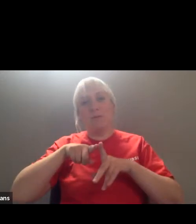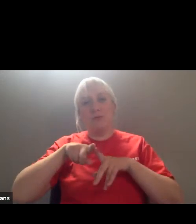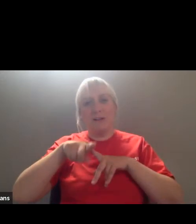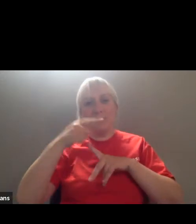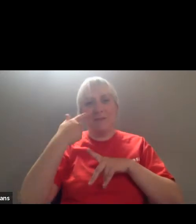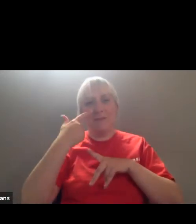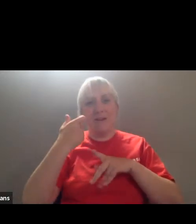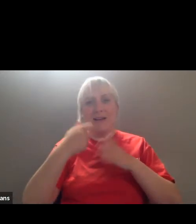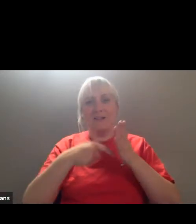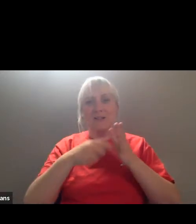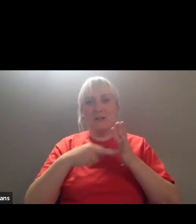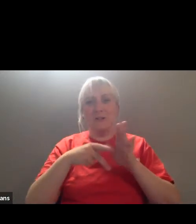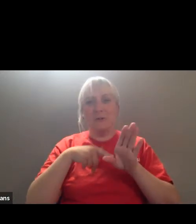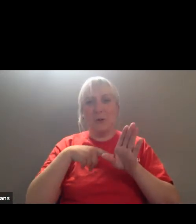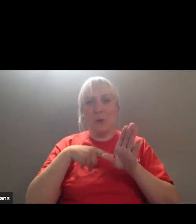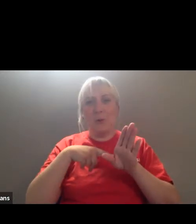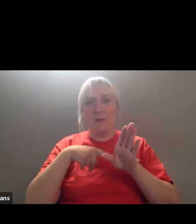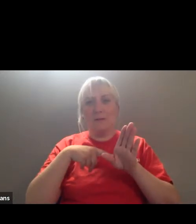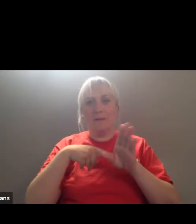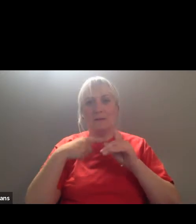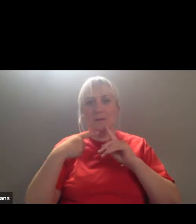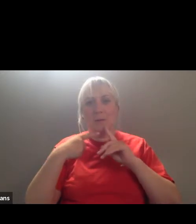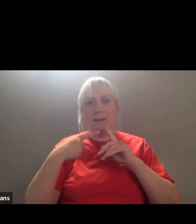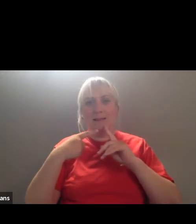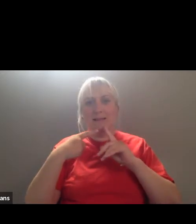Cox's thing. Can I just pick one?